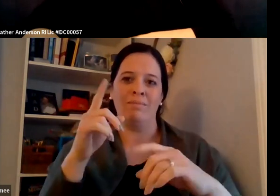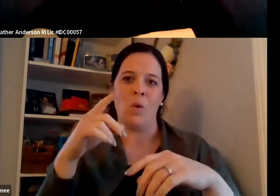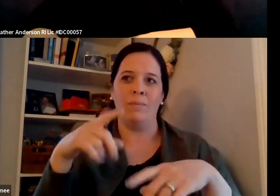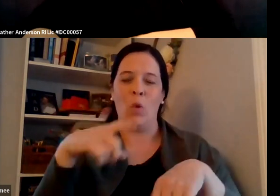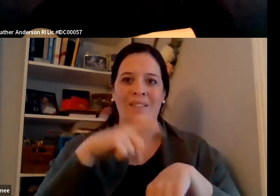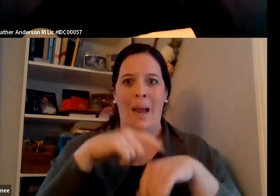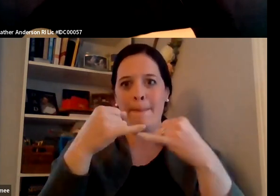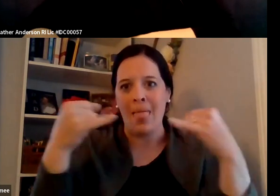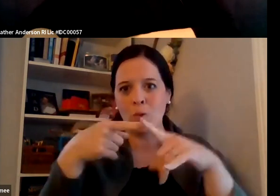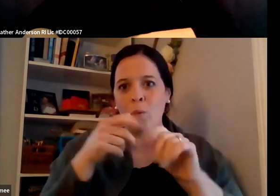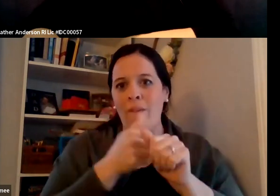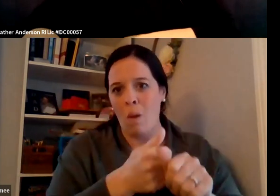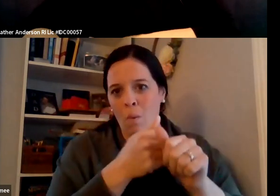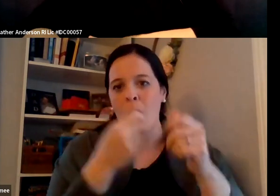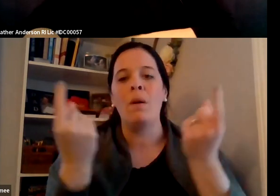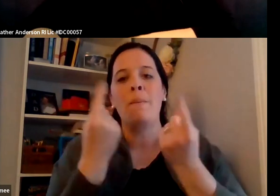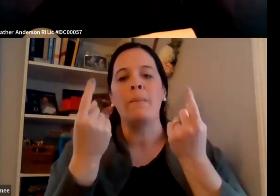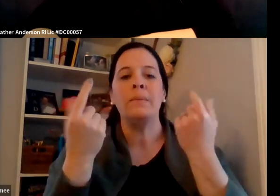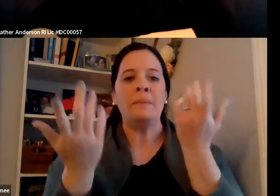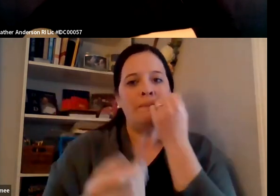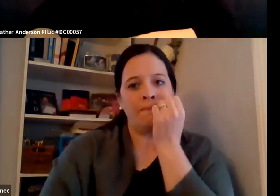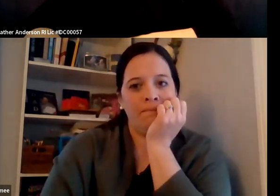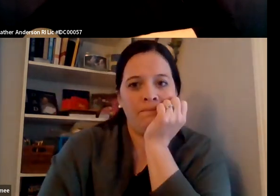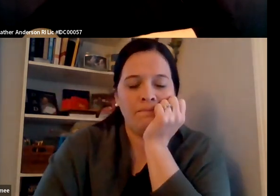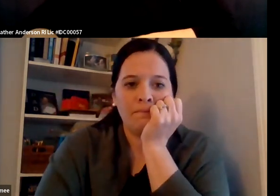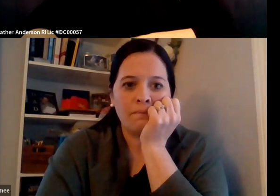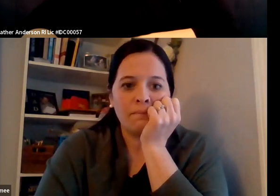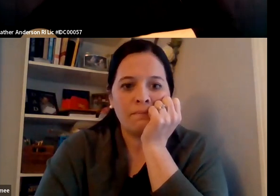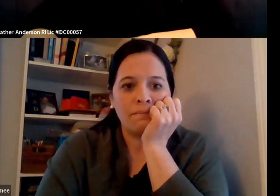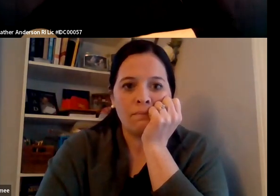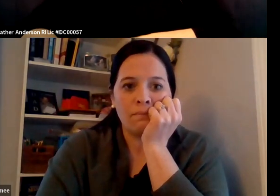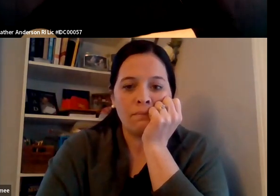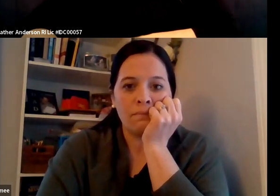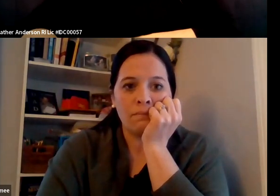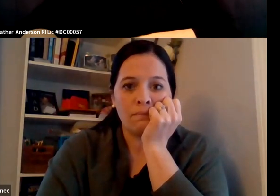so we have an end goal. We have an end timeline with a product in mind.